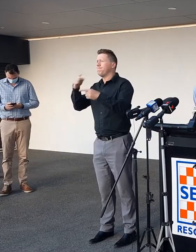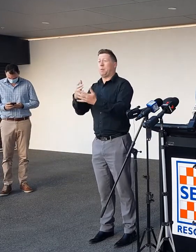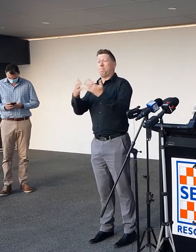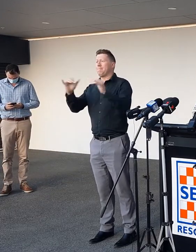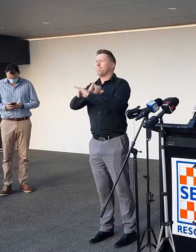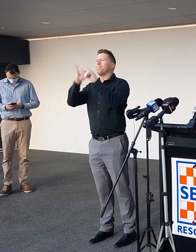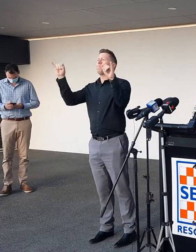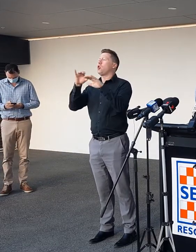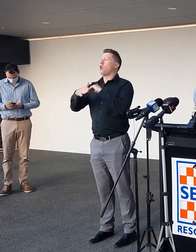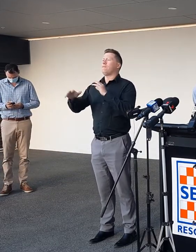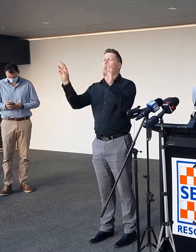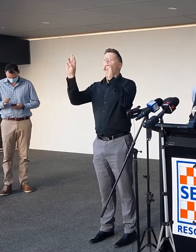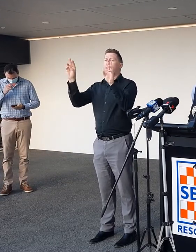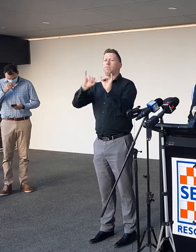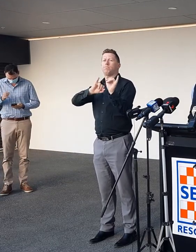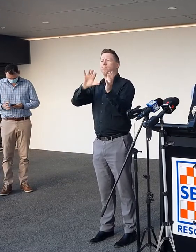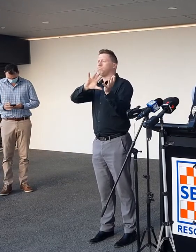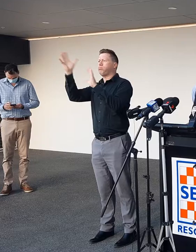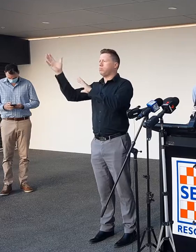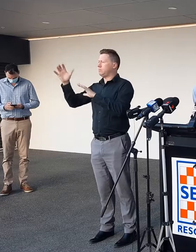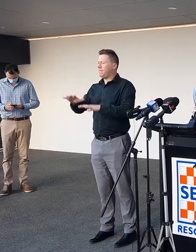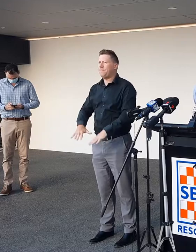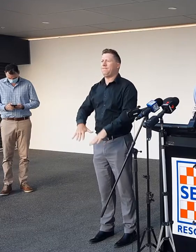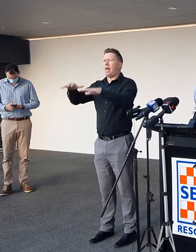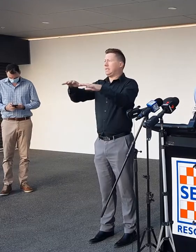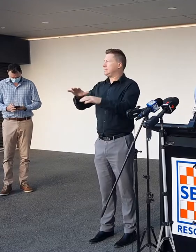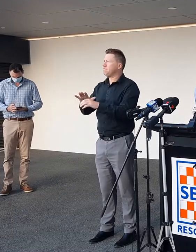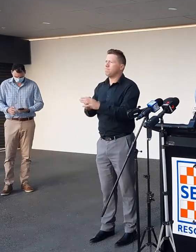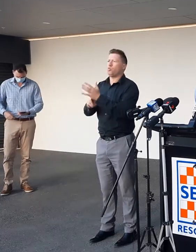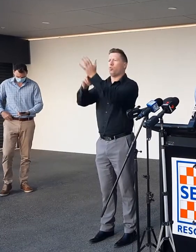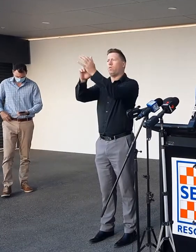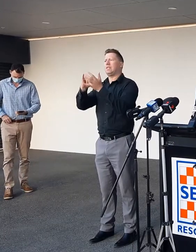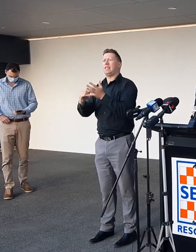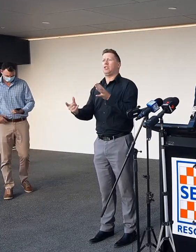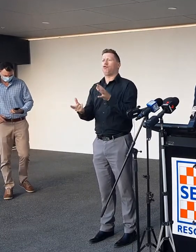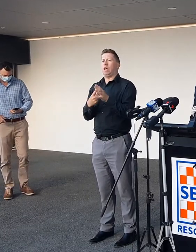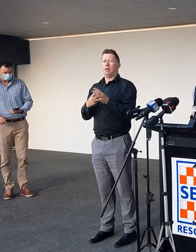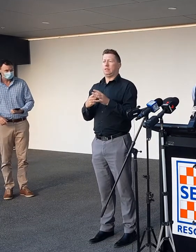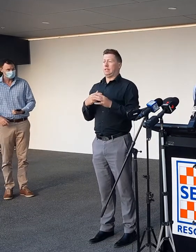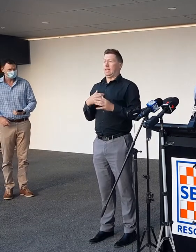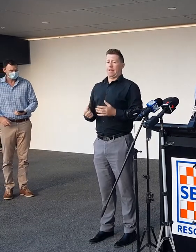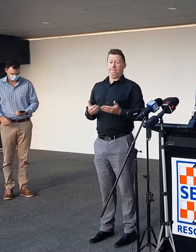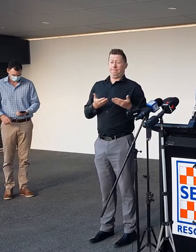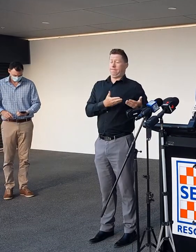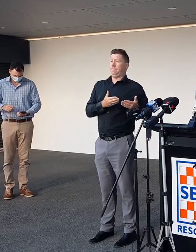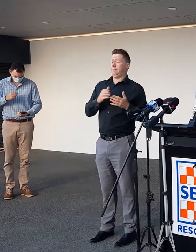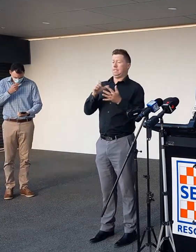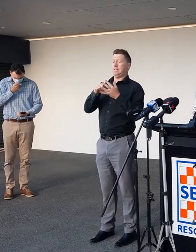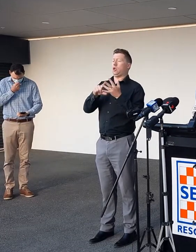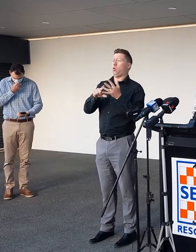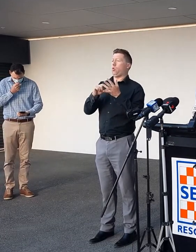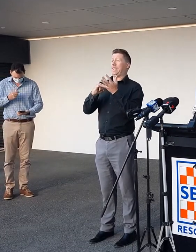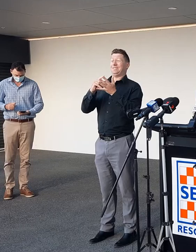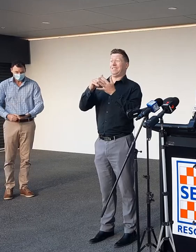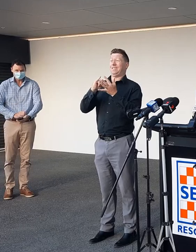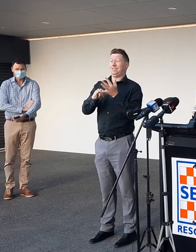regards to extreme weather and flooding in South Australia by the Chief Officer of the State Emergency Service,